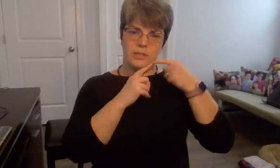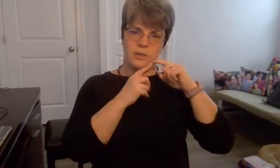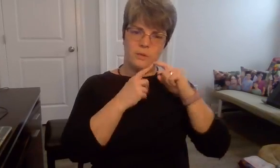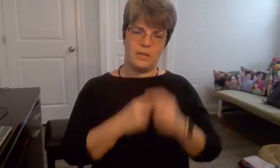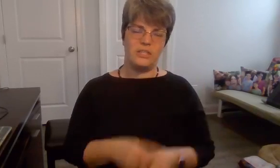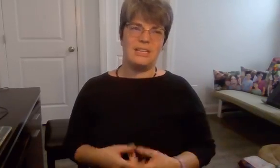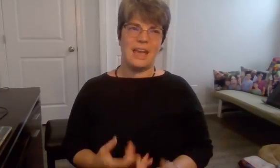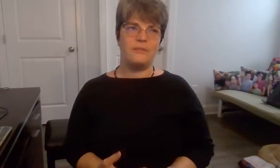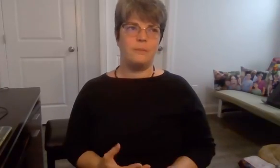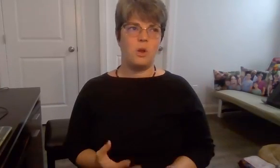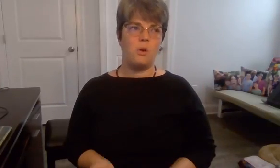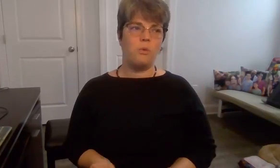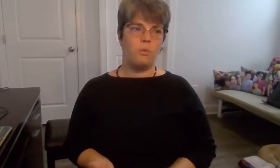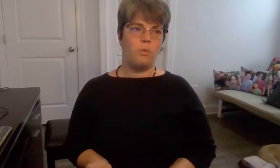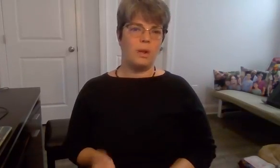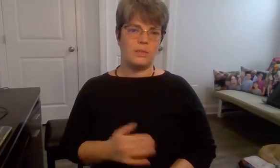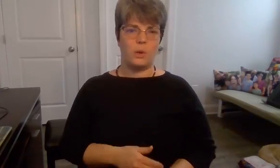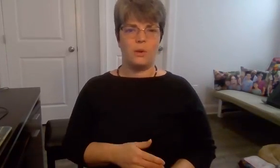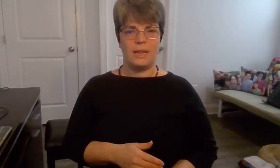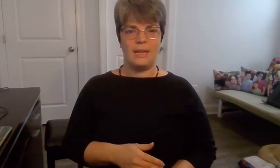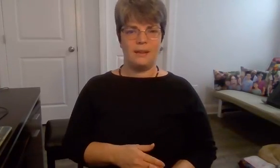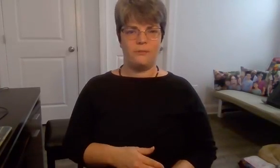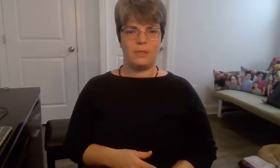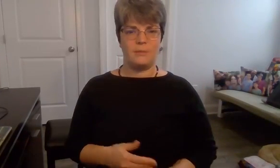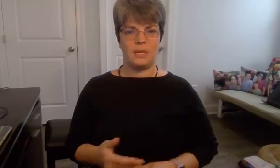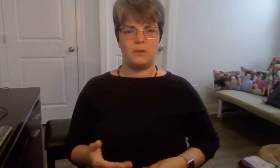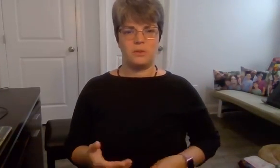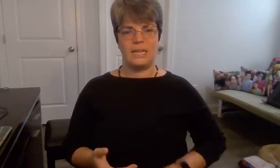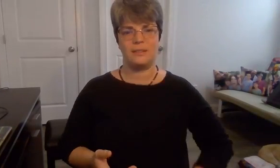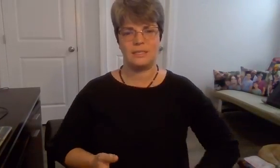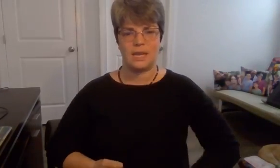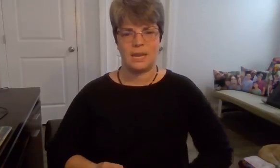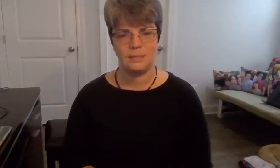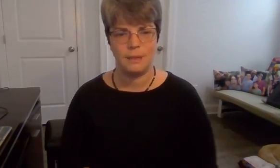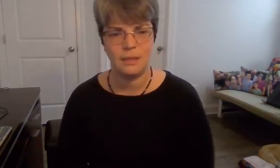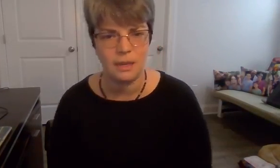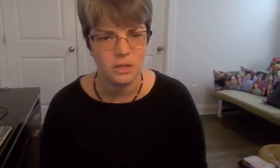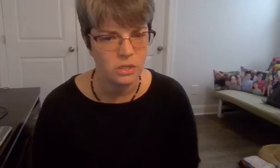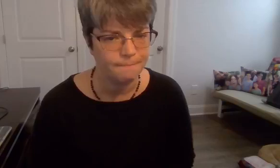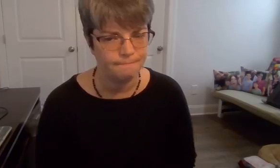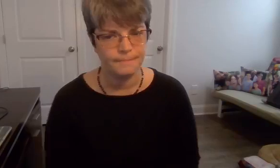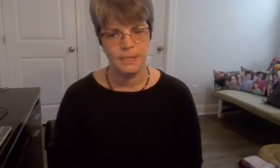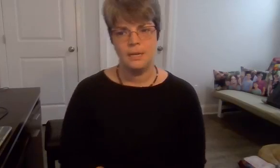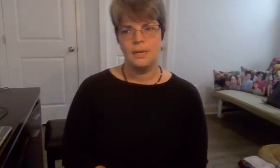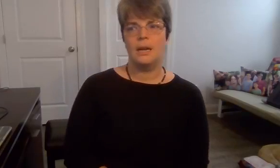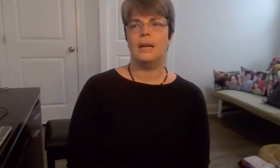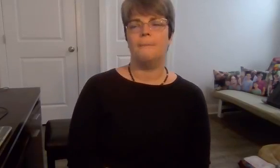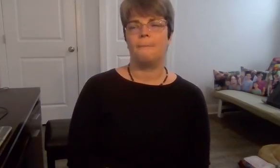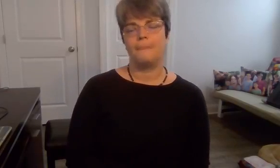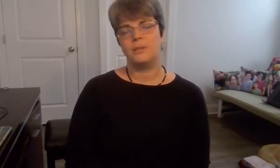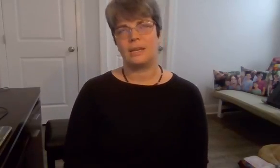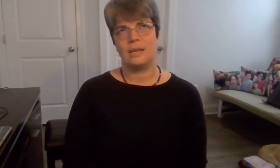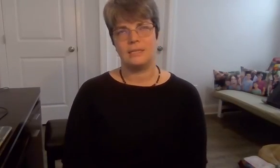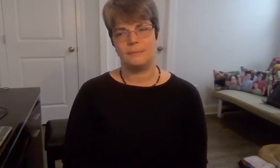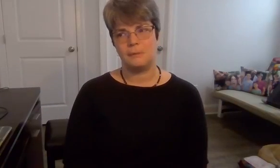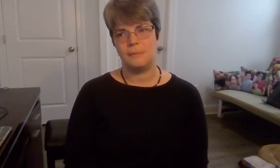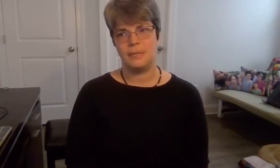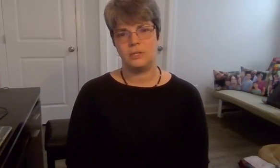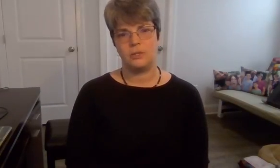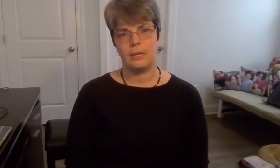good one. It's just you have to know what's hurting for them to understand the sign to make the connection. So that kind of sometimes makes it tricky.